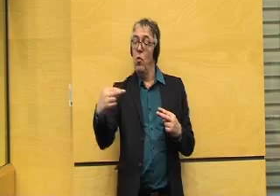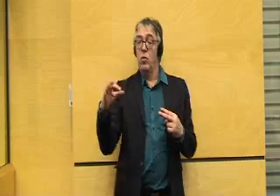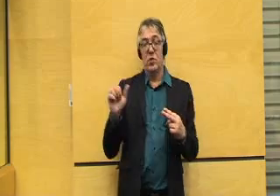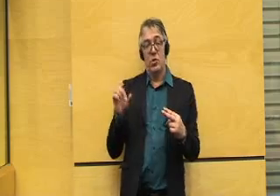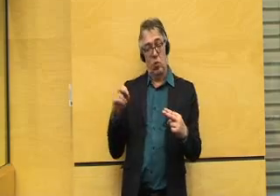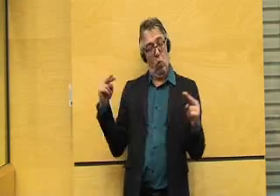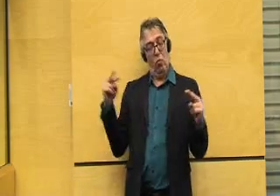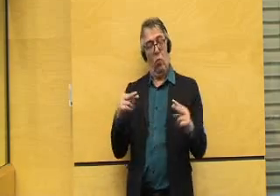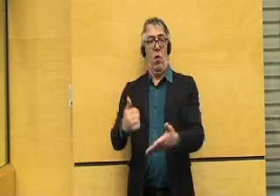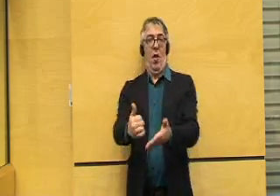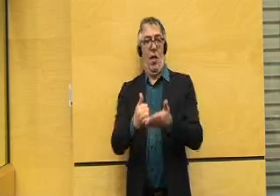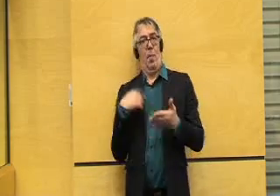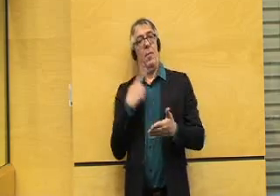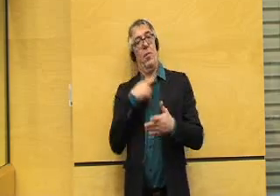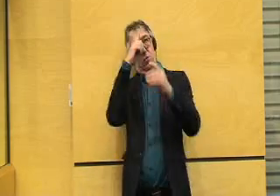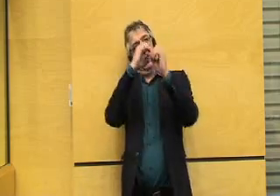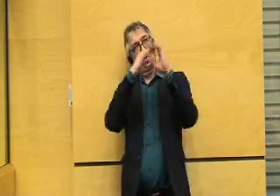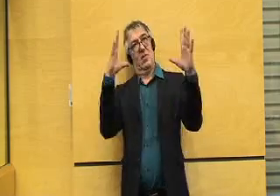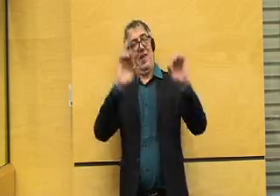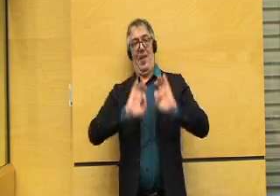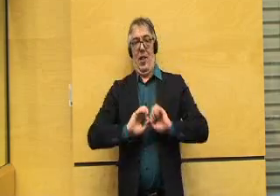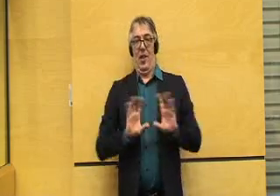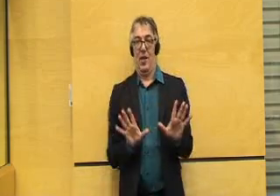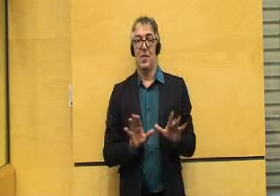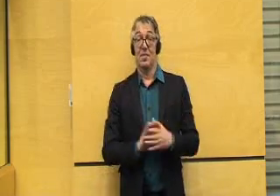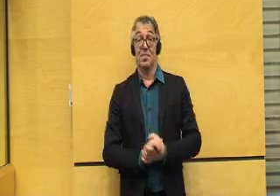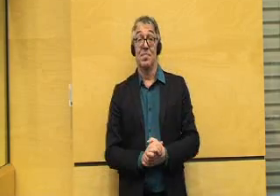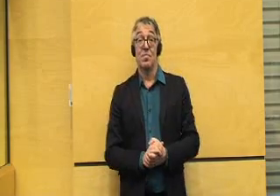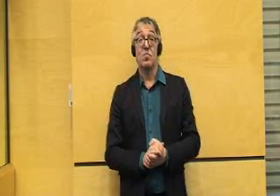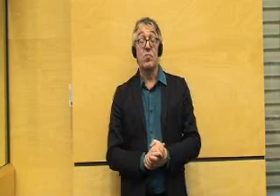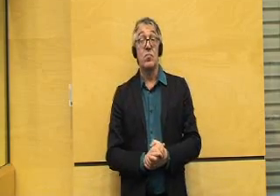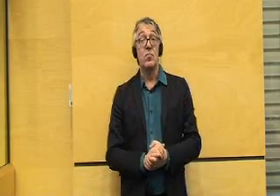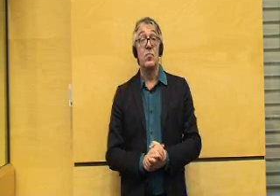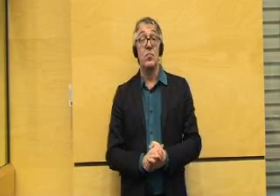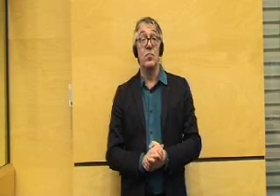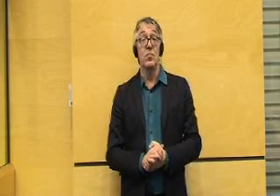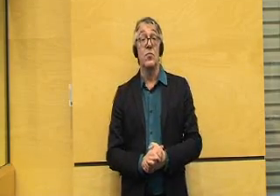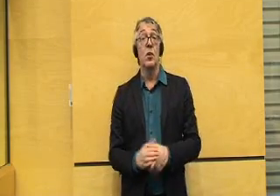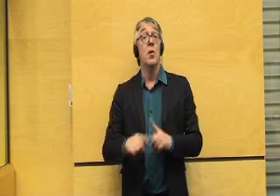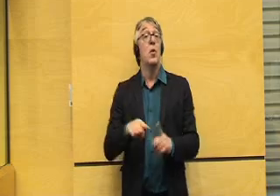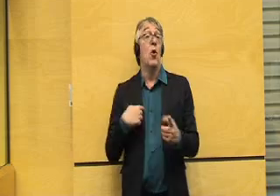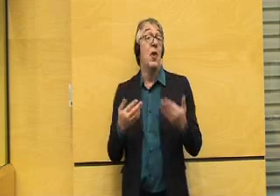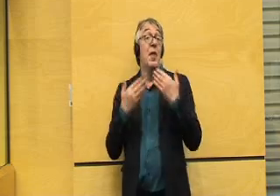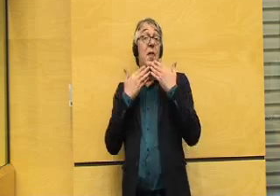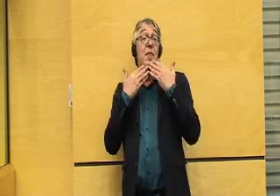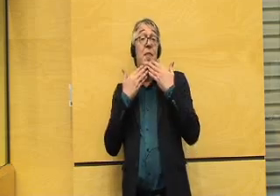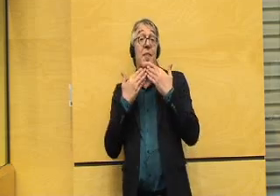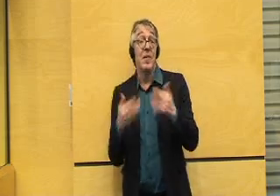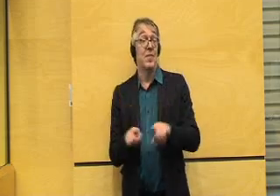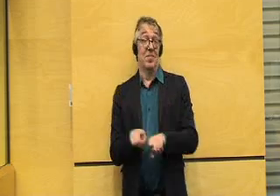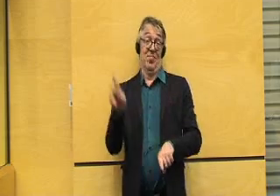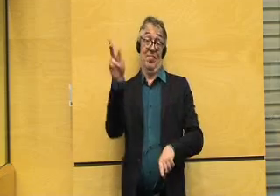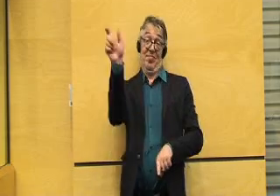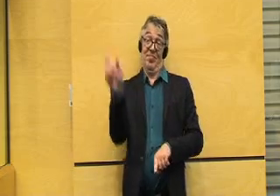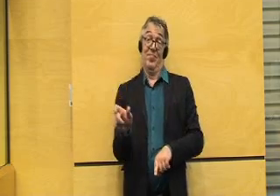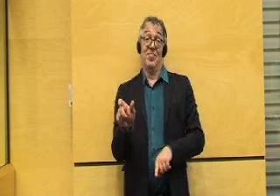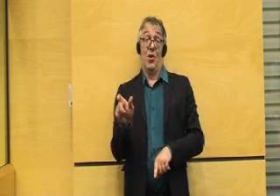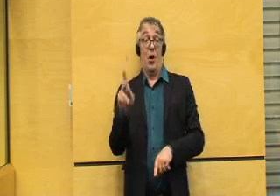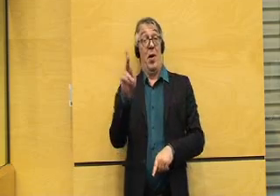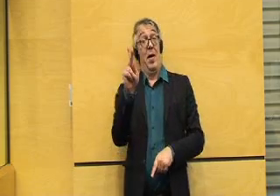to express my appreciation to my dear colleague and friend, Professor Hyung-Sik Kim, country rapporteur, for a very